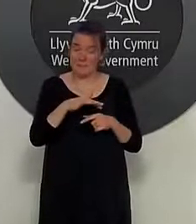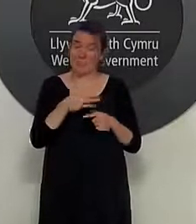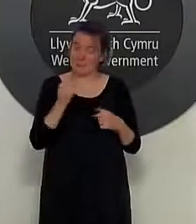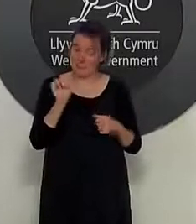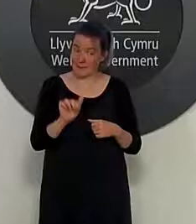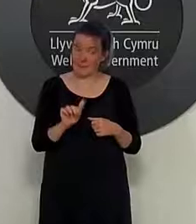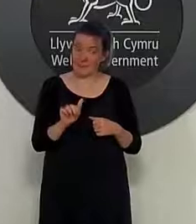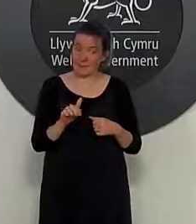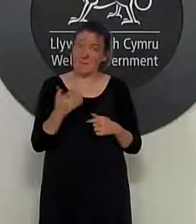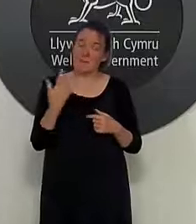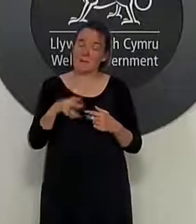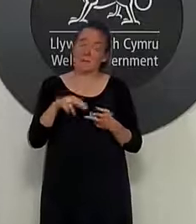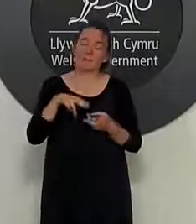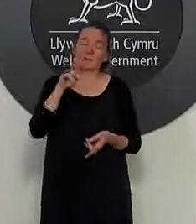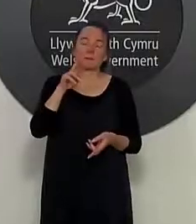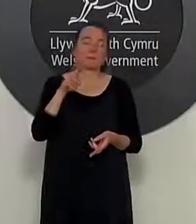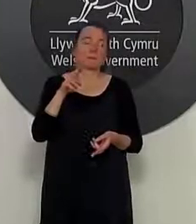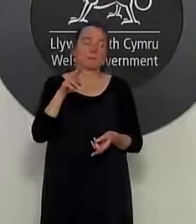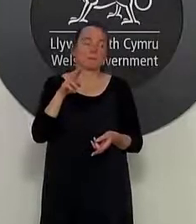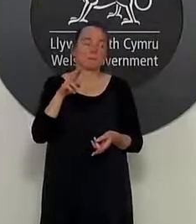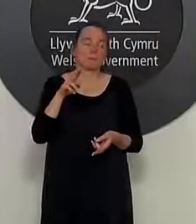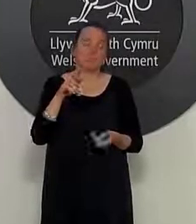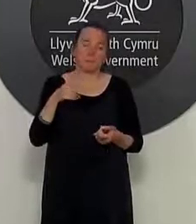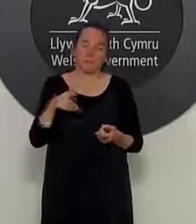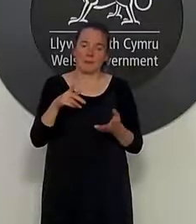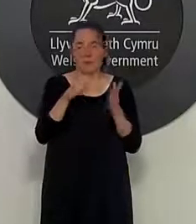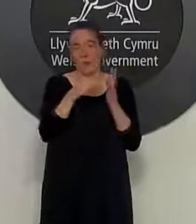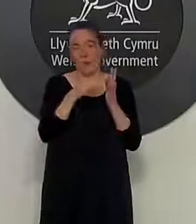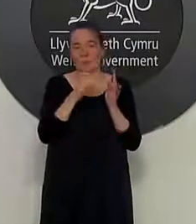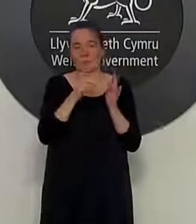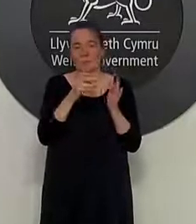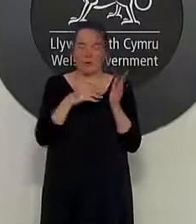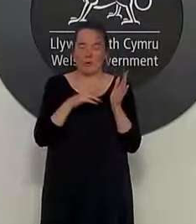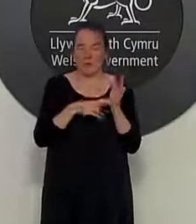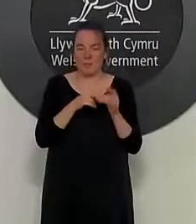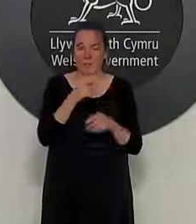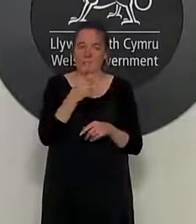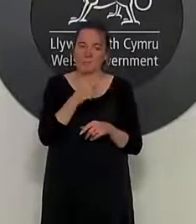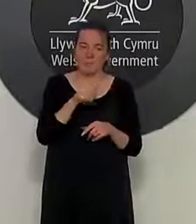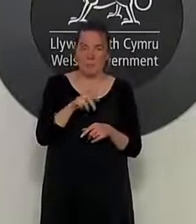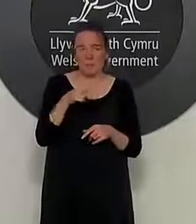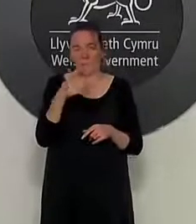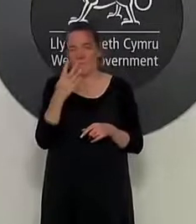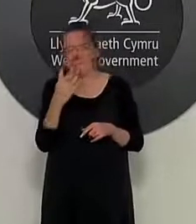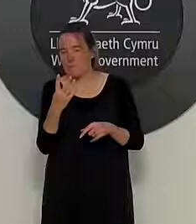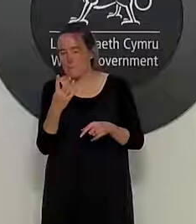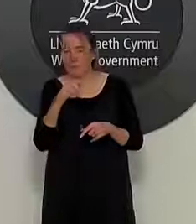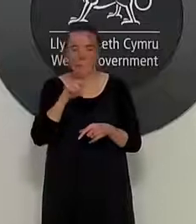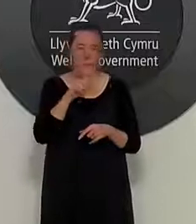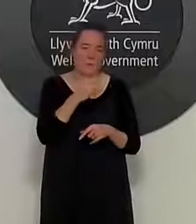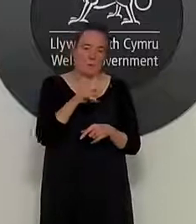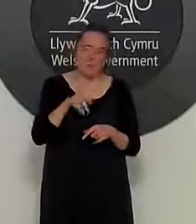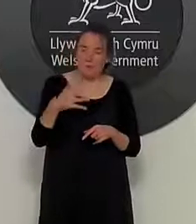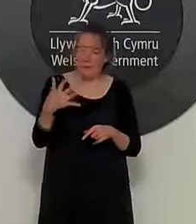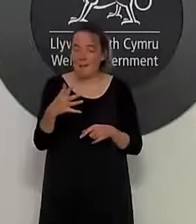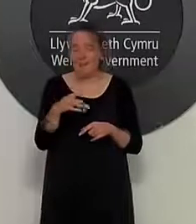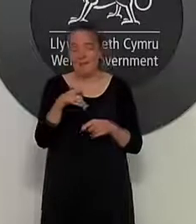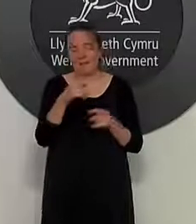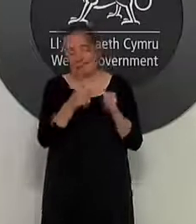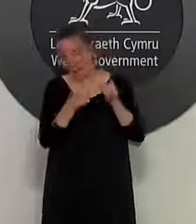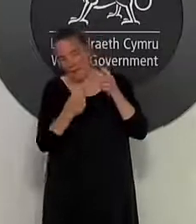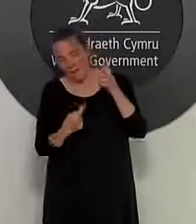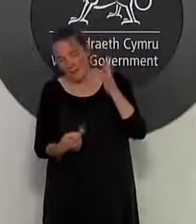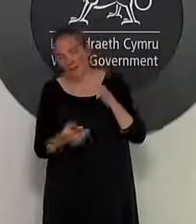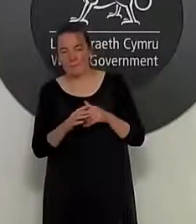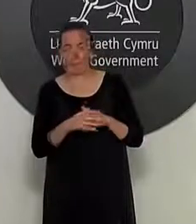of Omicron 2.4, 2.5 and so on. And, it, you know, as night follows day, when there are